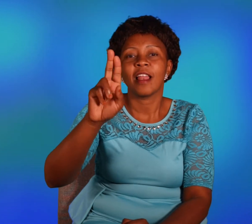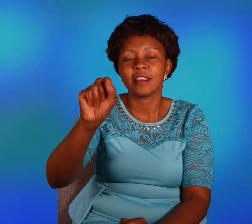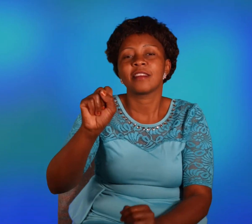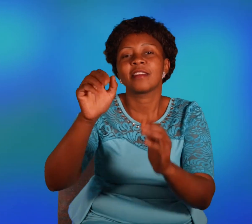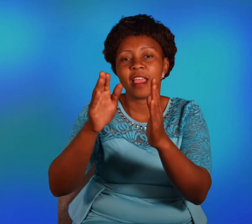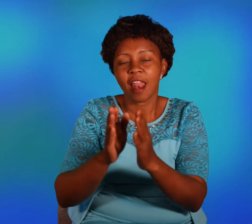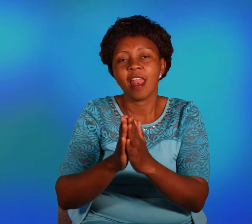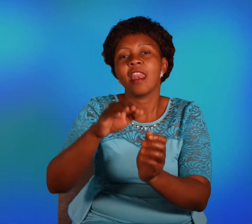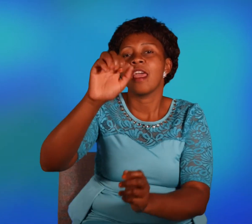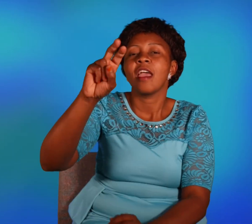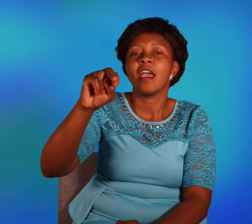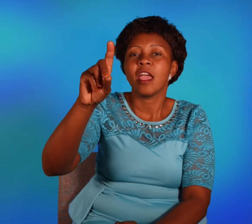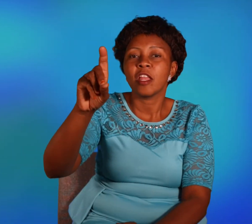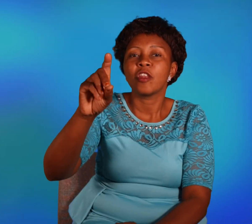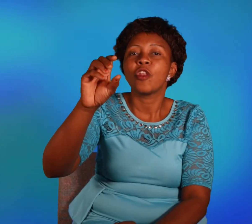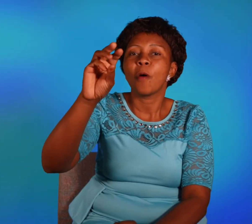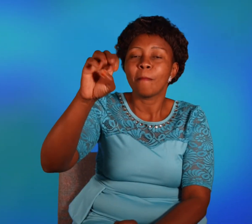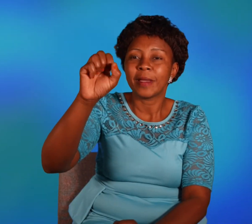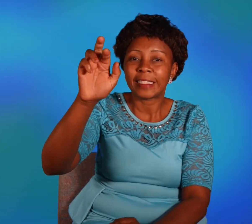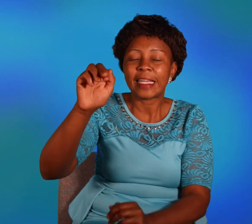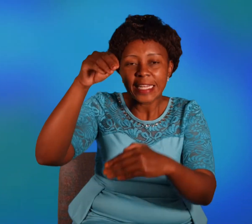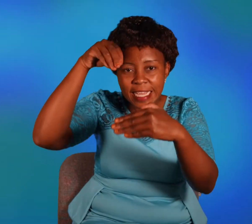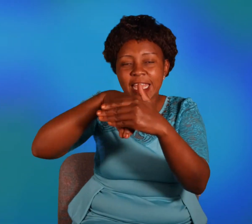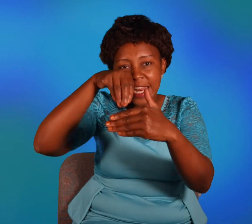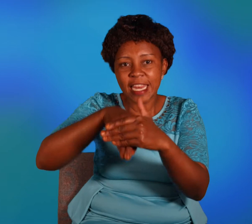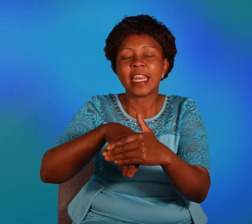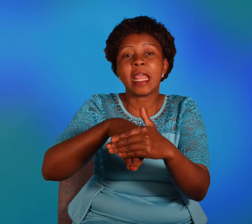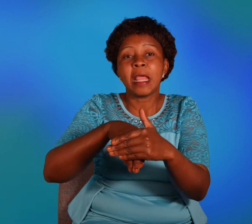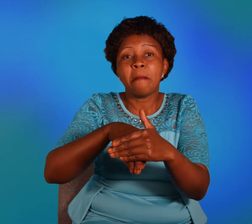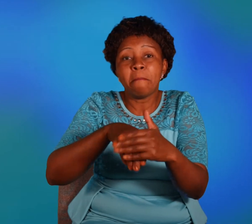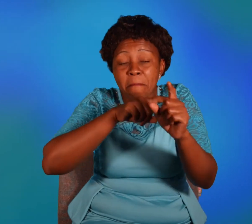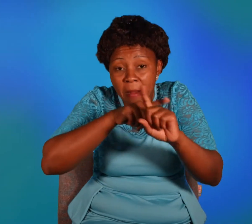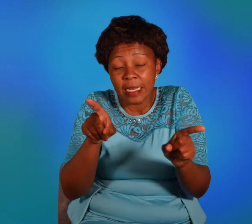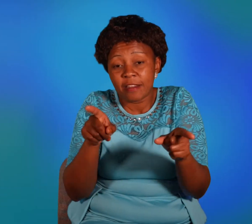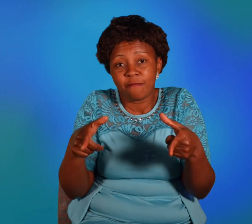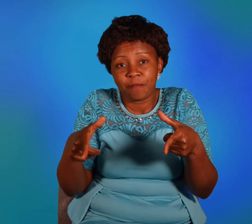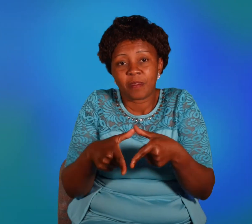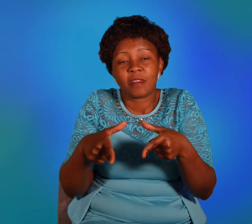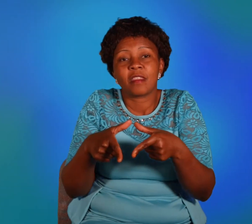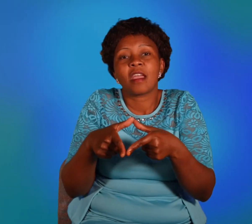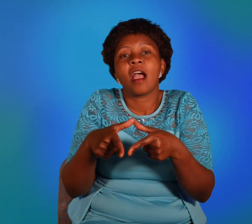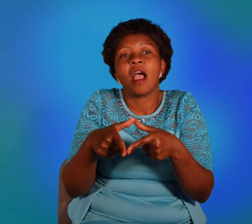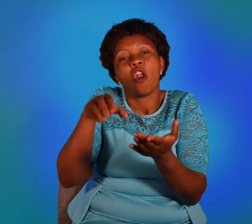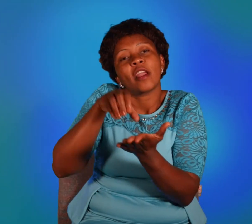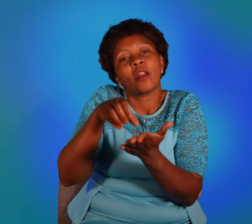located inside, whereas the vagina is located outside.